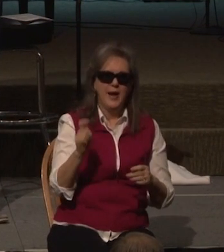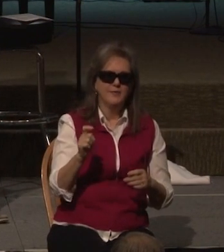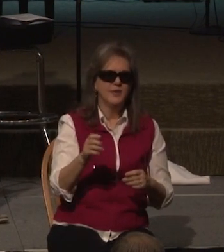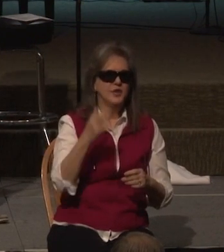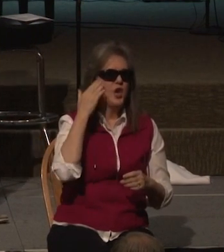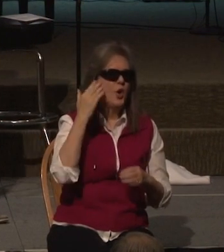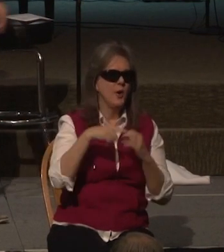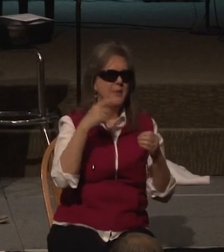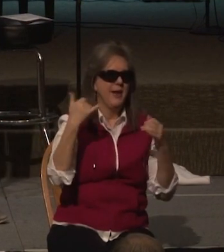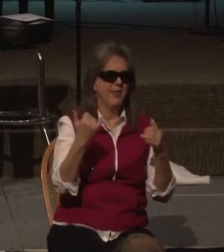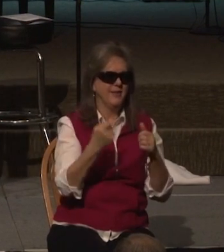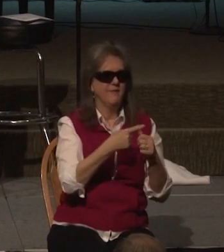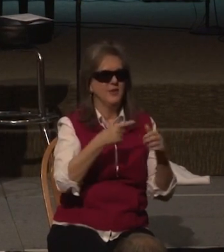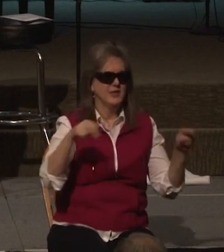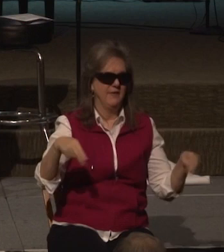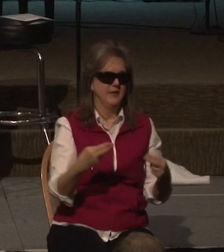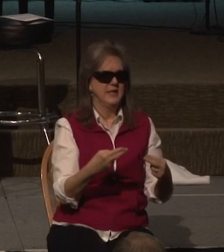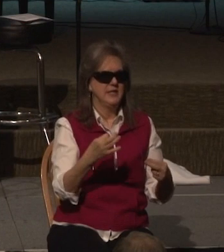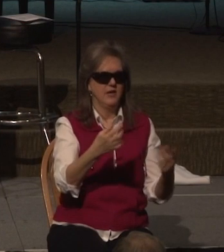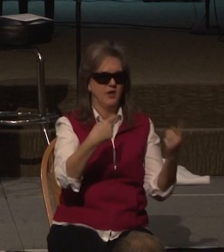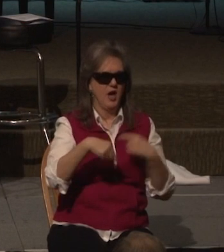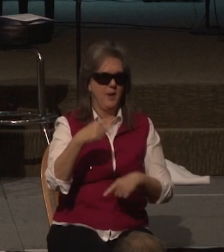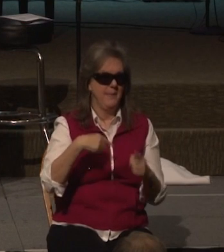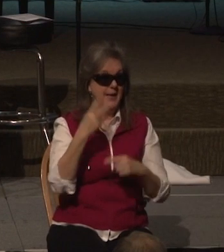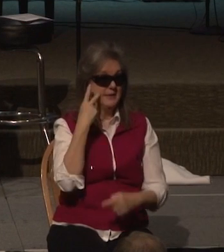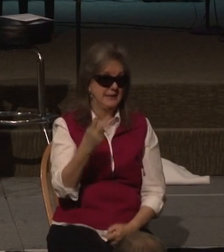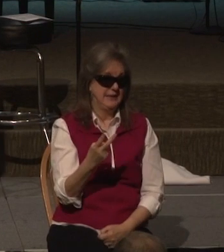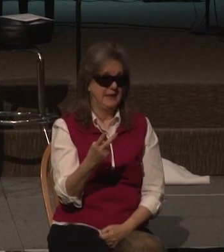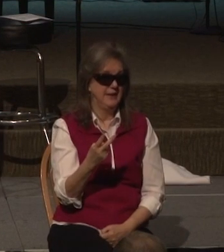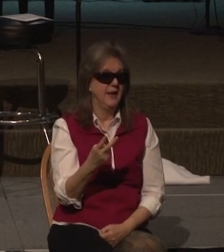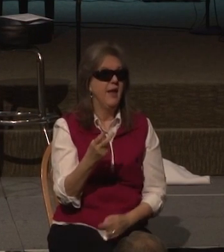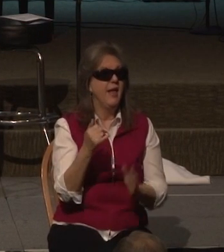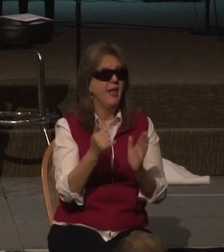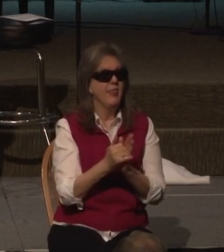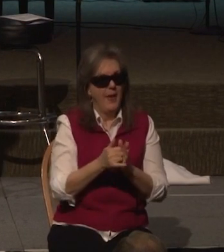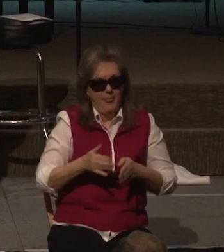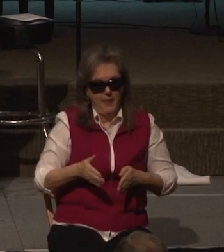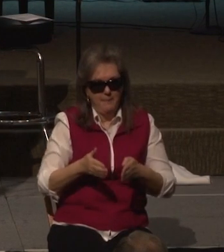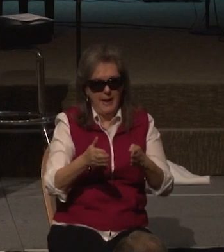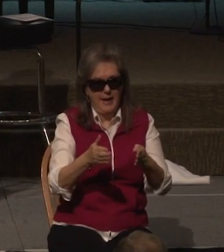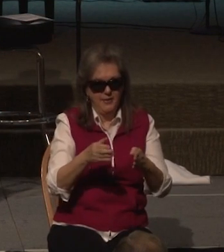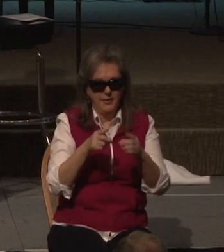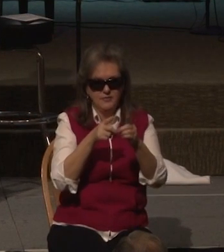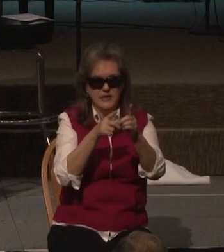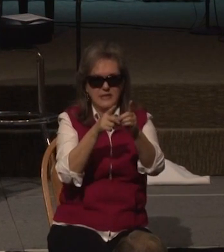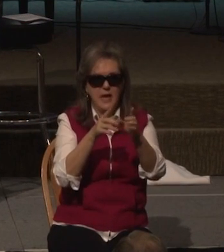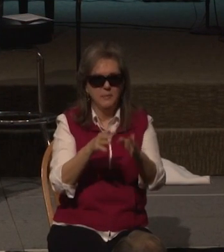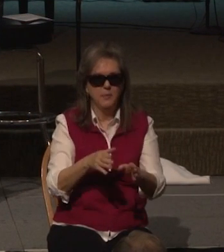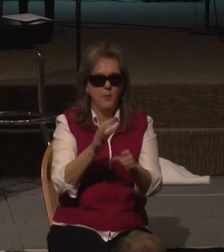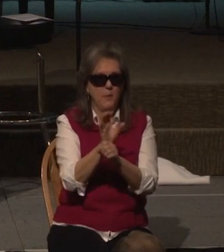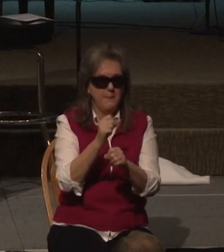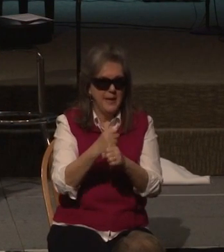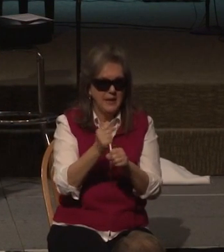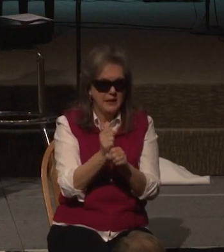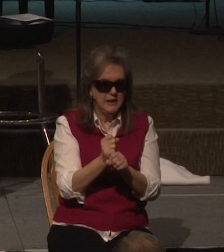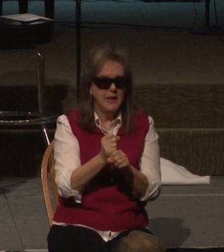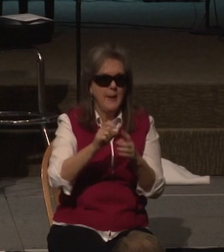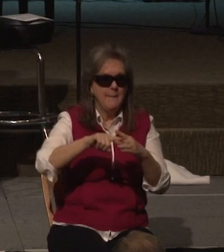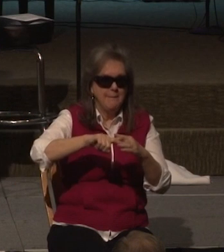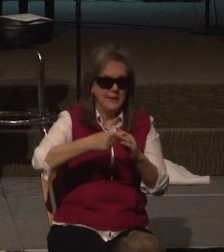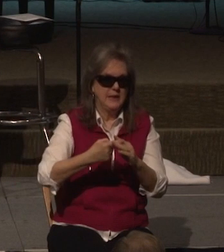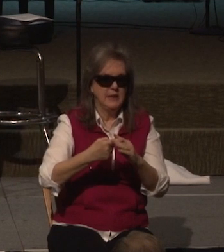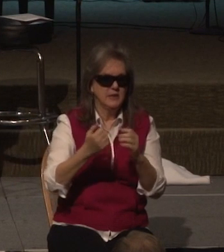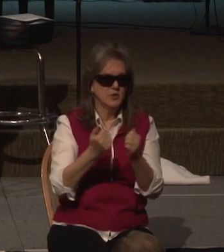first invitation of come and see is that the path of disciple making begins